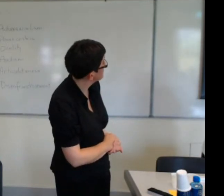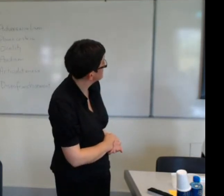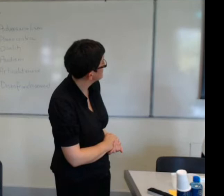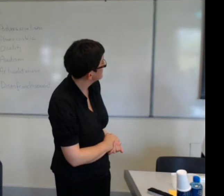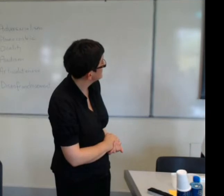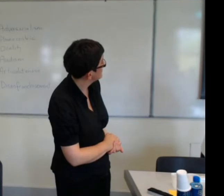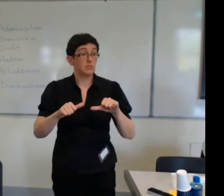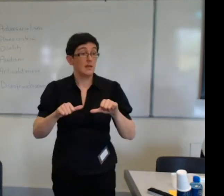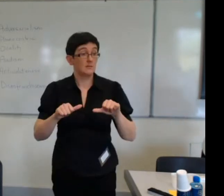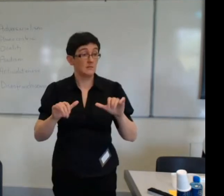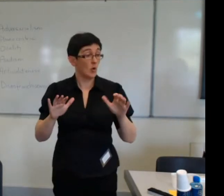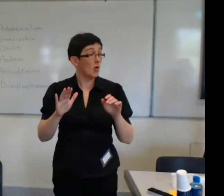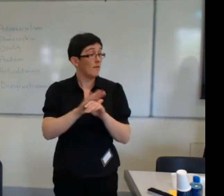in fact, what we need,